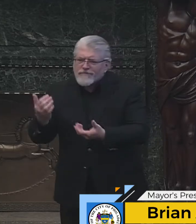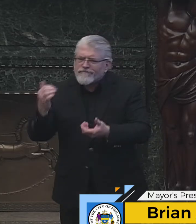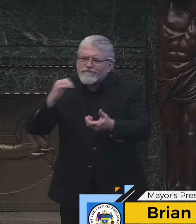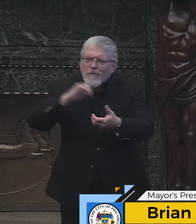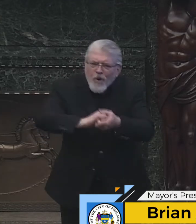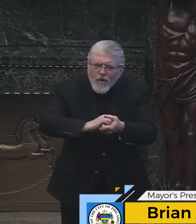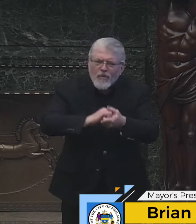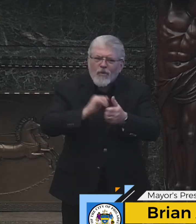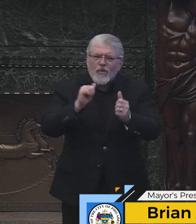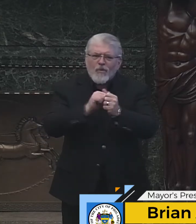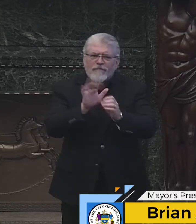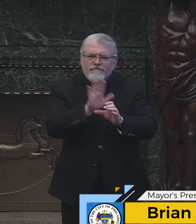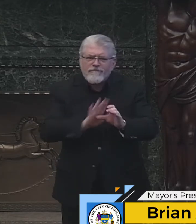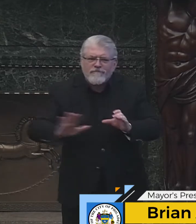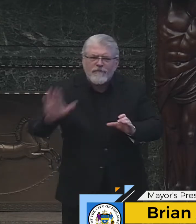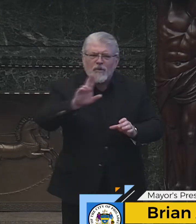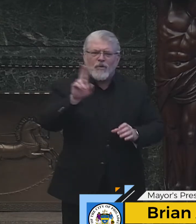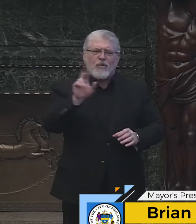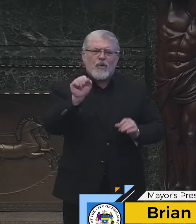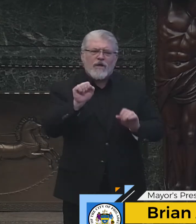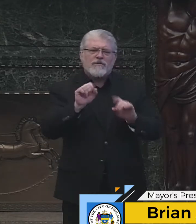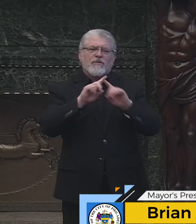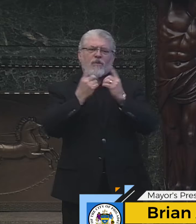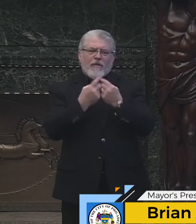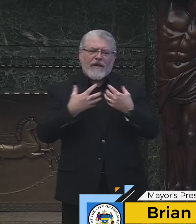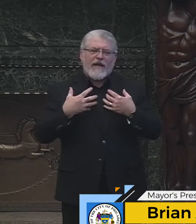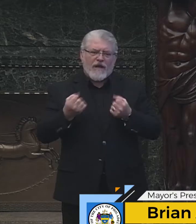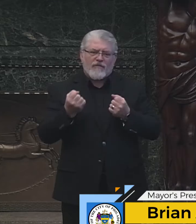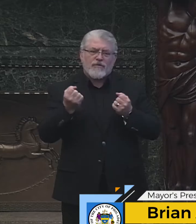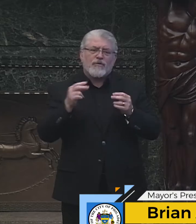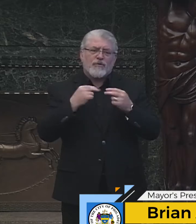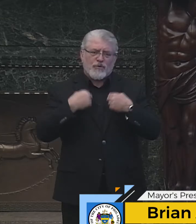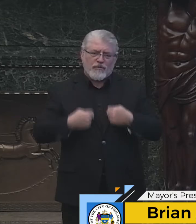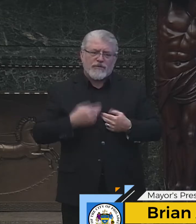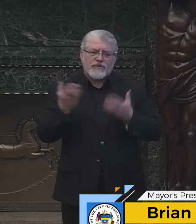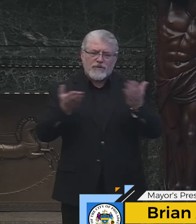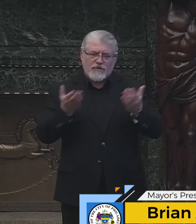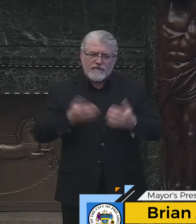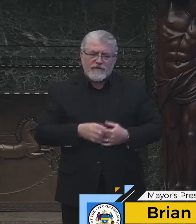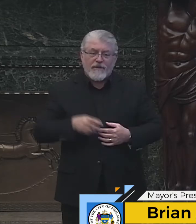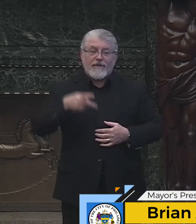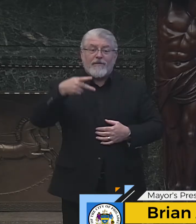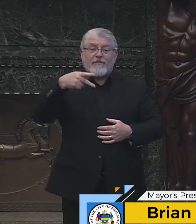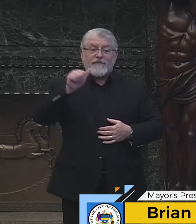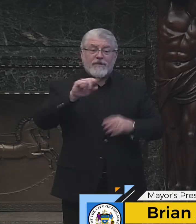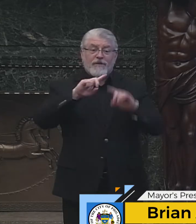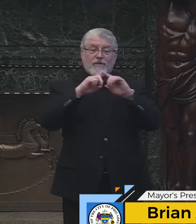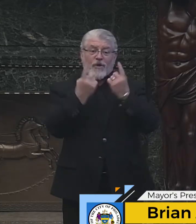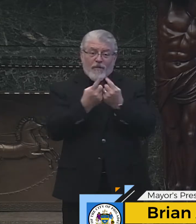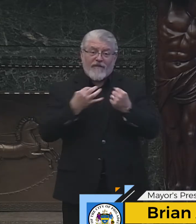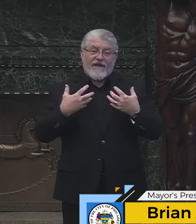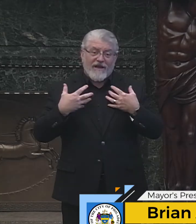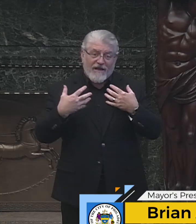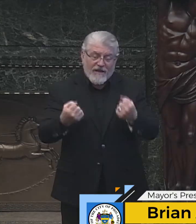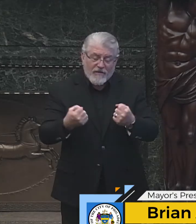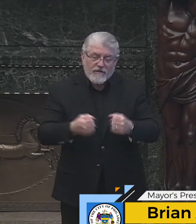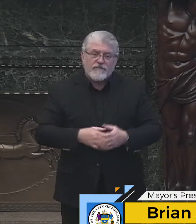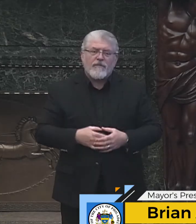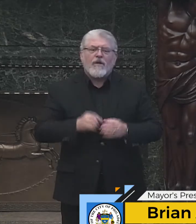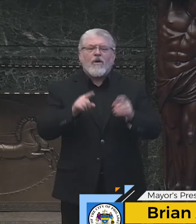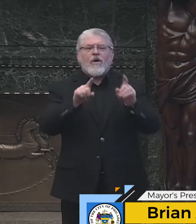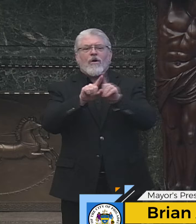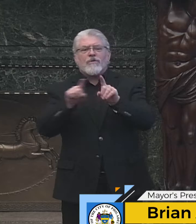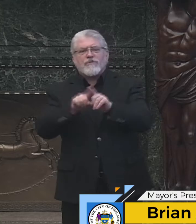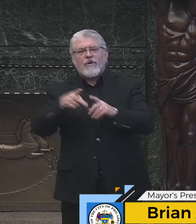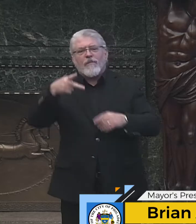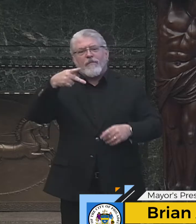U.S. Department of Health and Human Services, the Pennsylvania Department of Health, and the Pennsylvania Emergency Management Agency, and of course